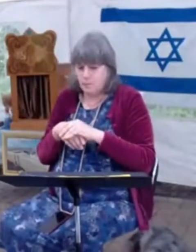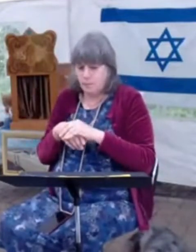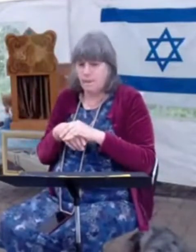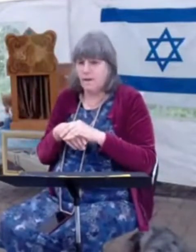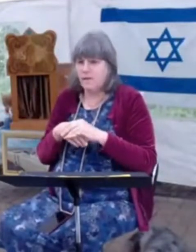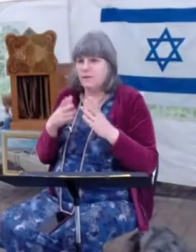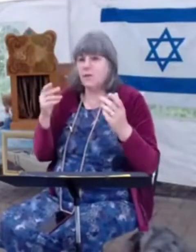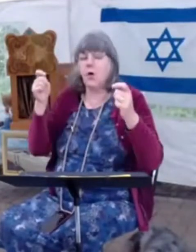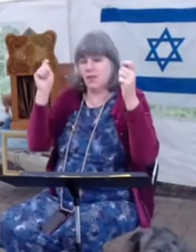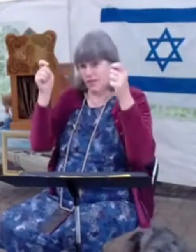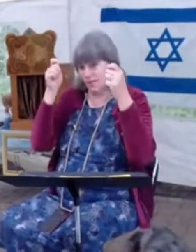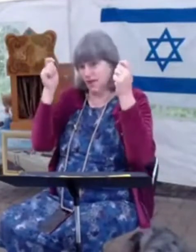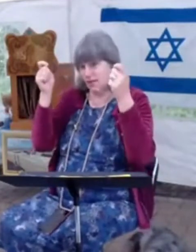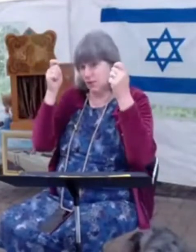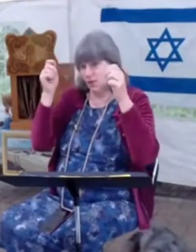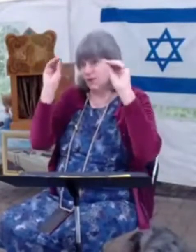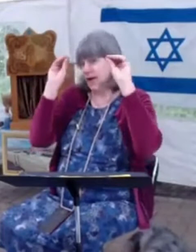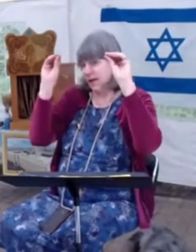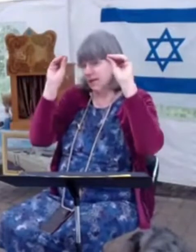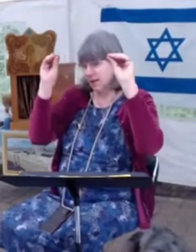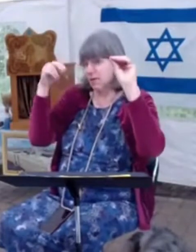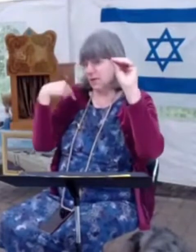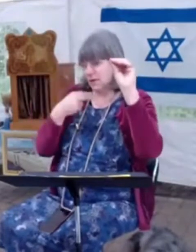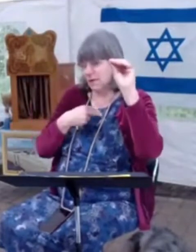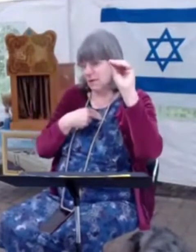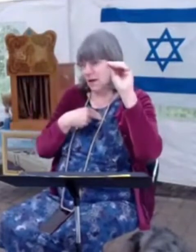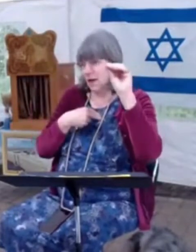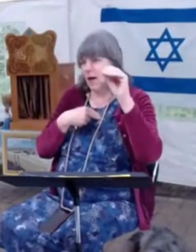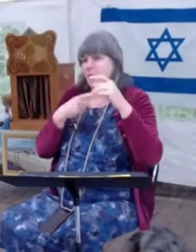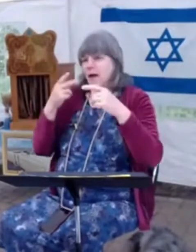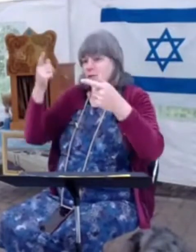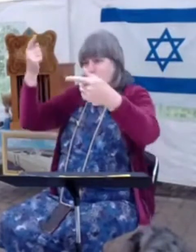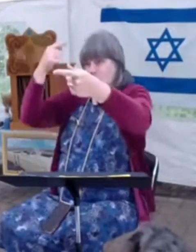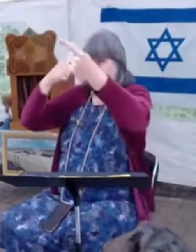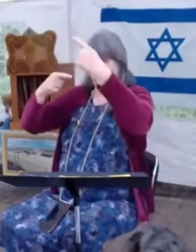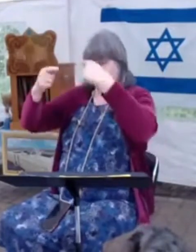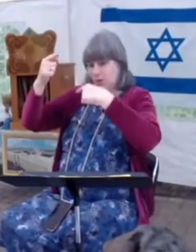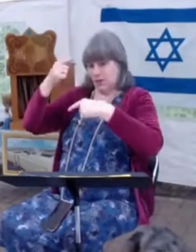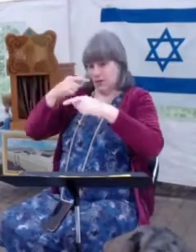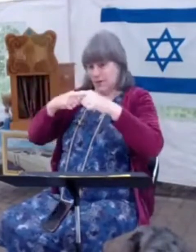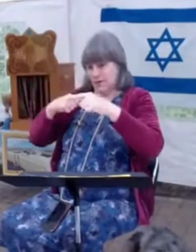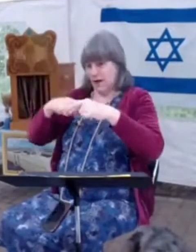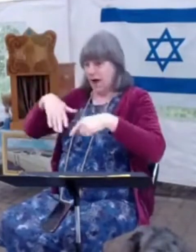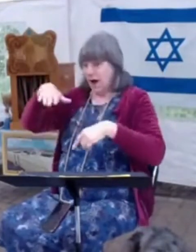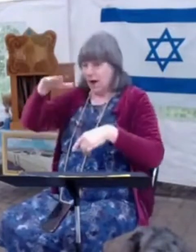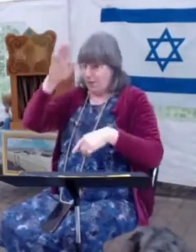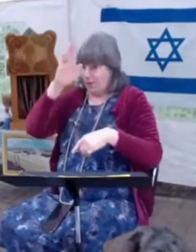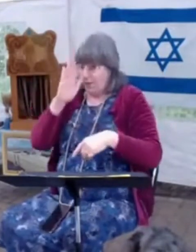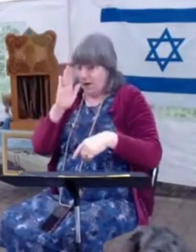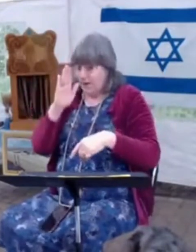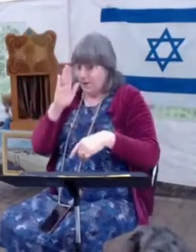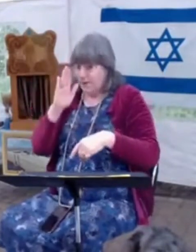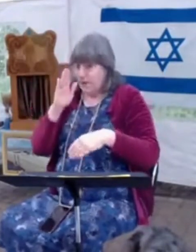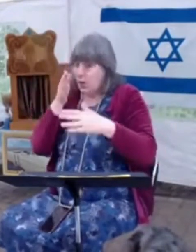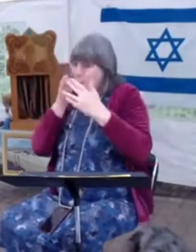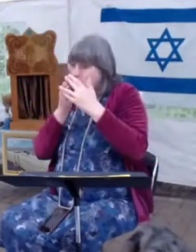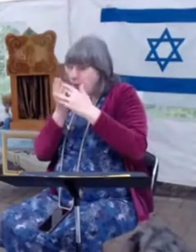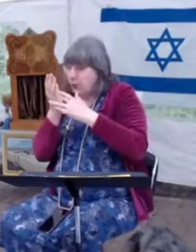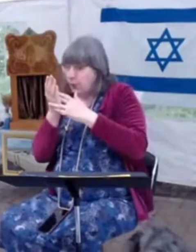The festivals speak of return of Hashem through the Messiah. And all